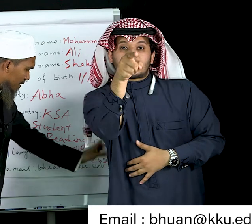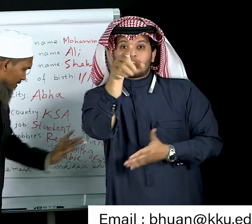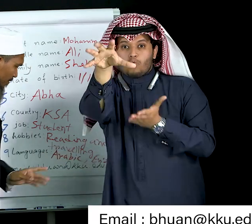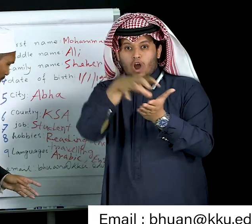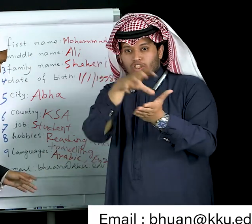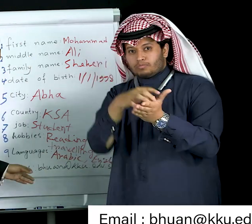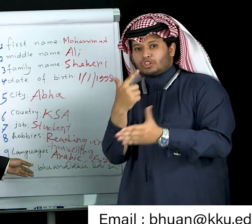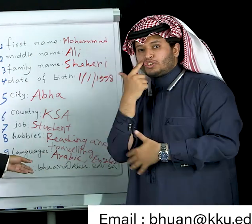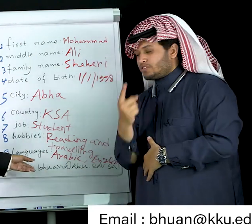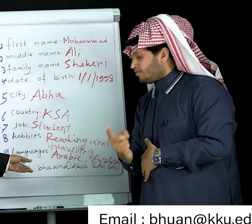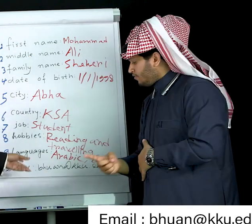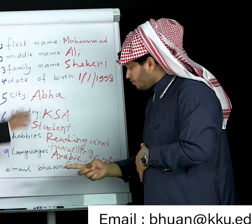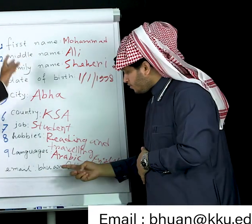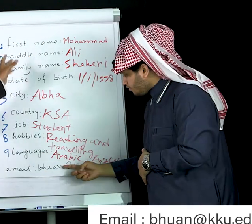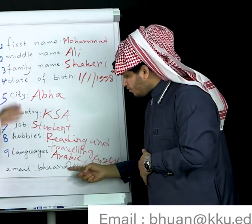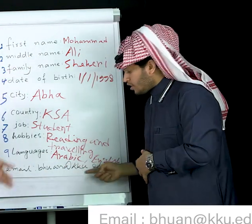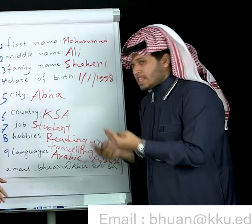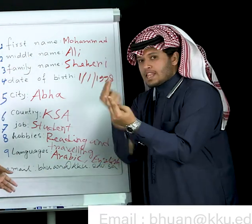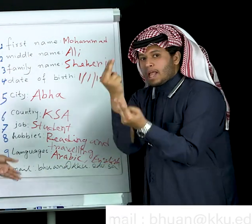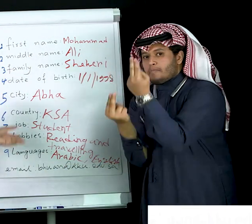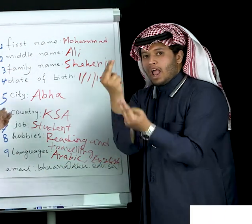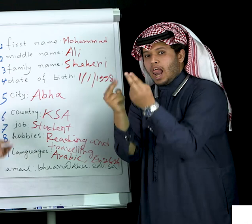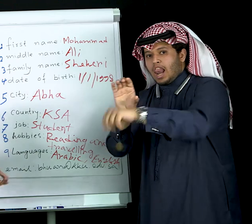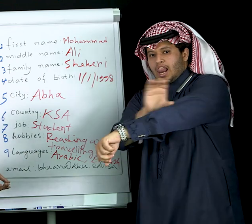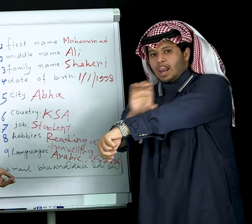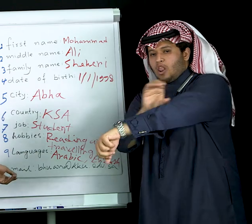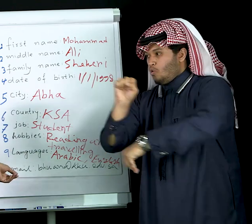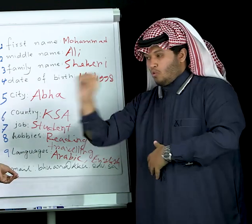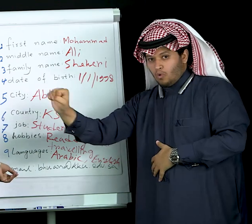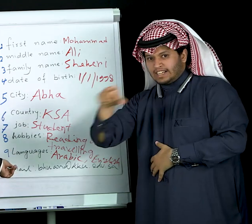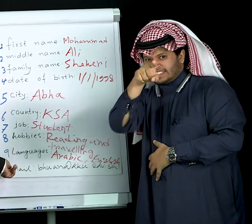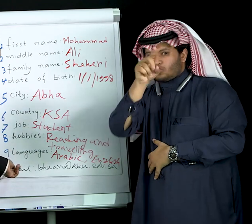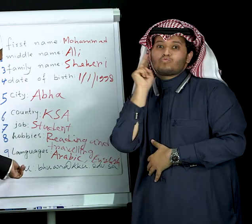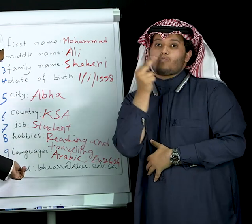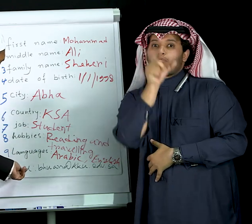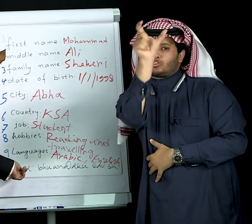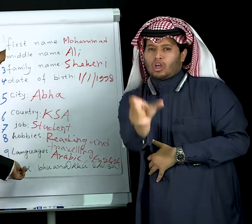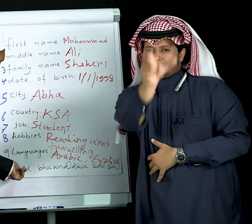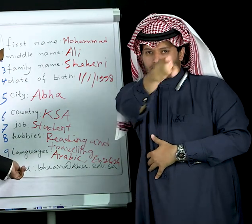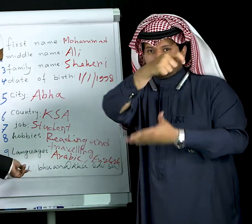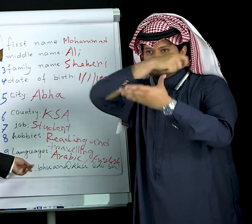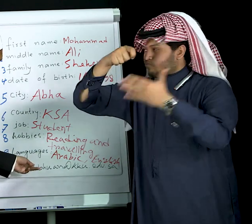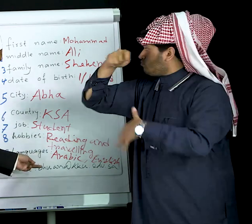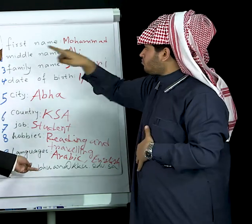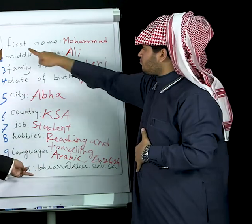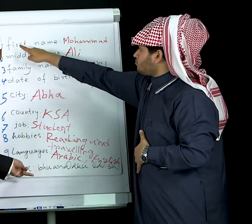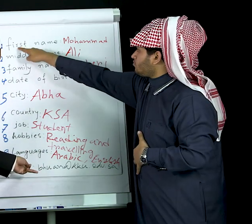bhuyan@kku.edu.sa. So I want this information regarding yourself in my email, and the